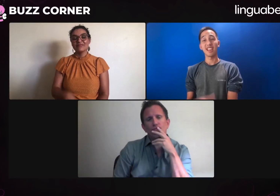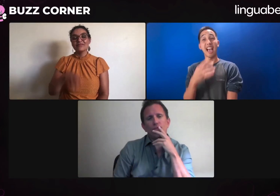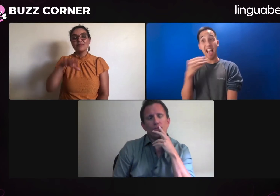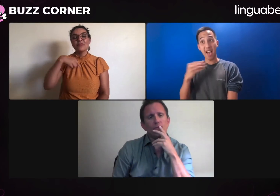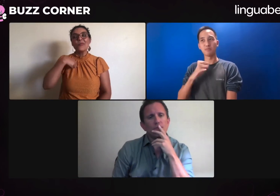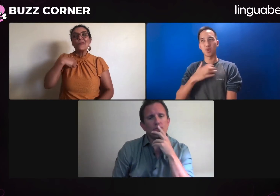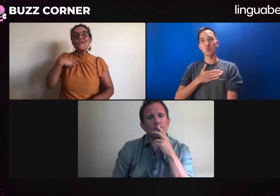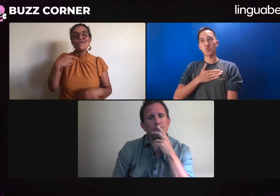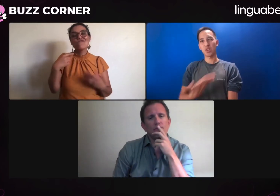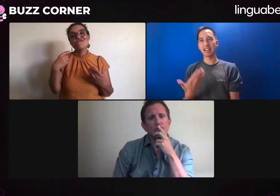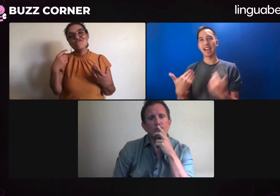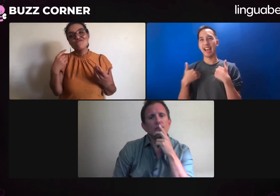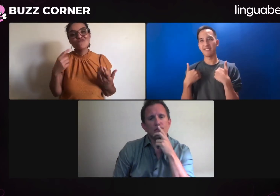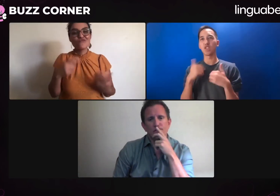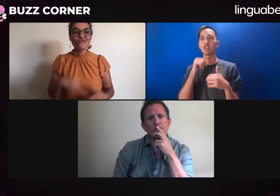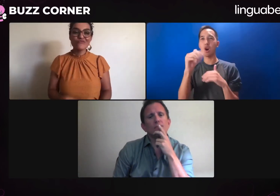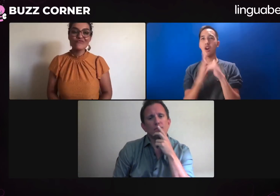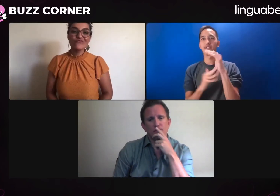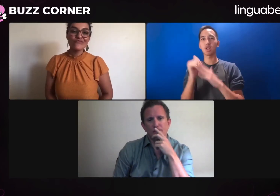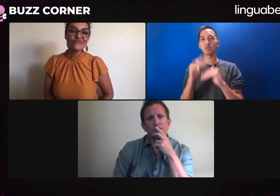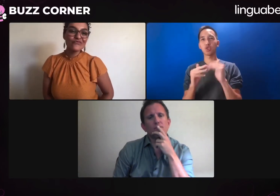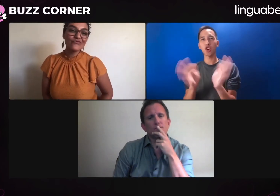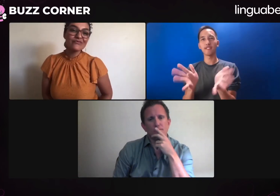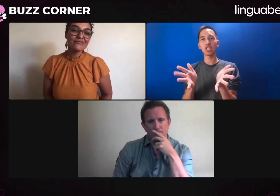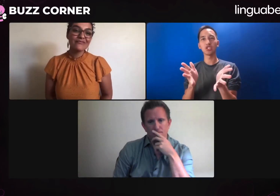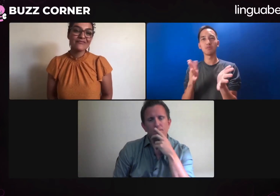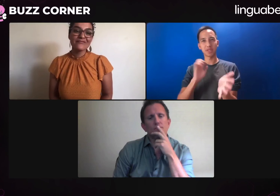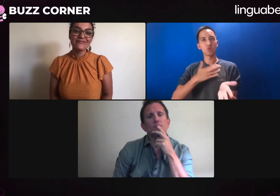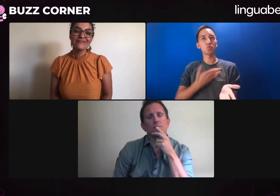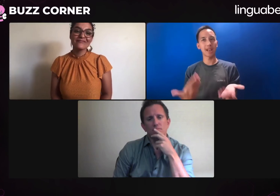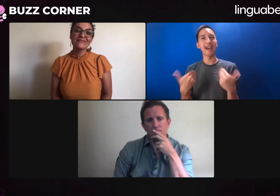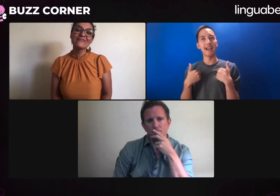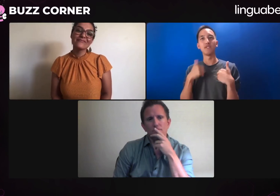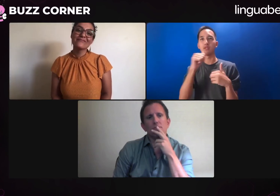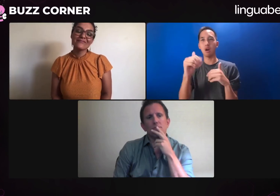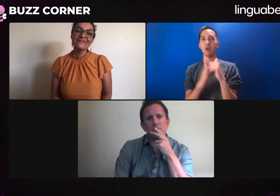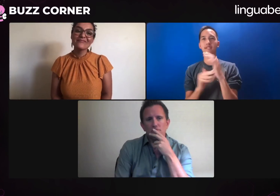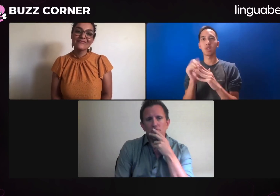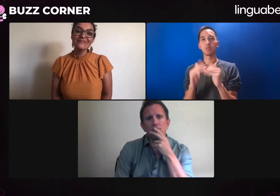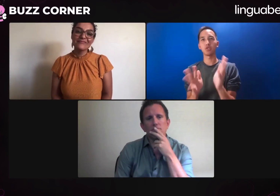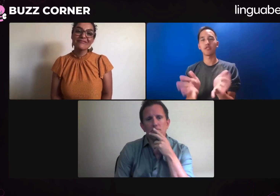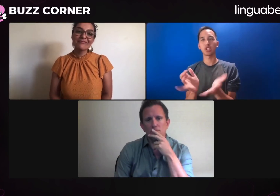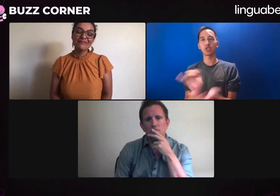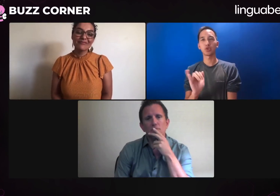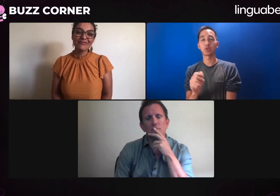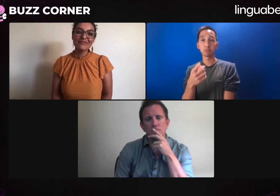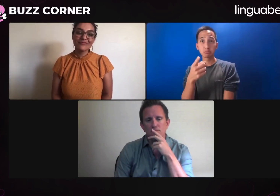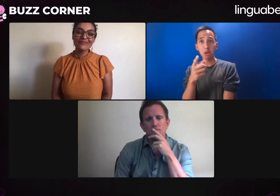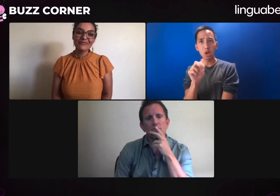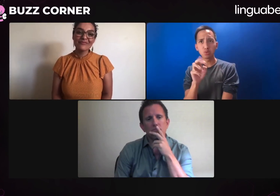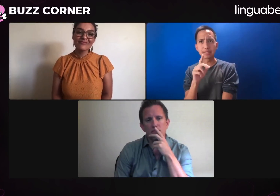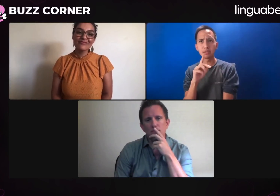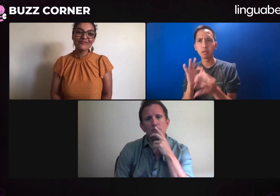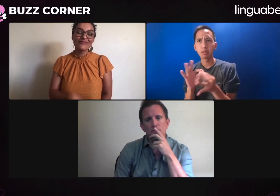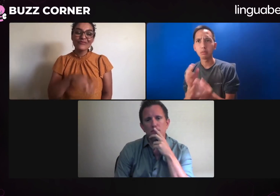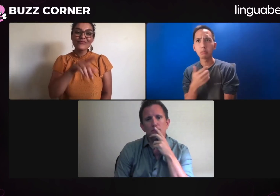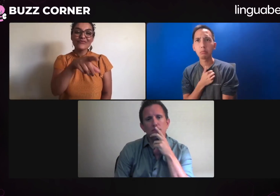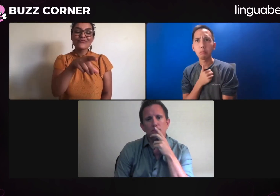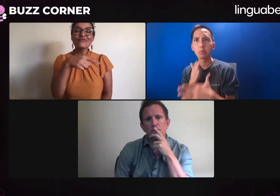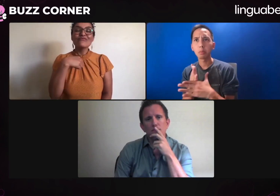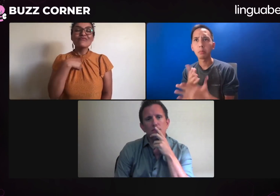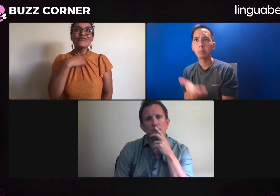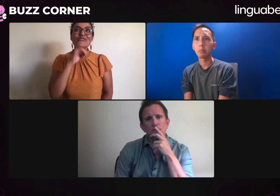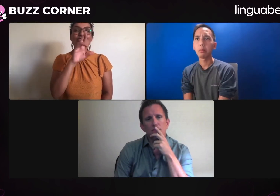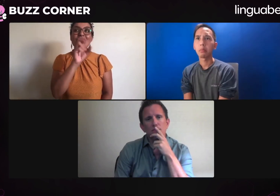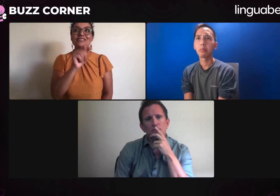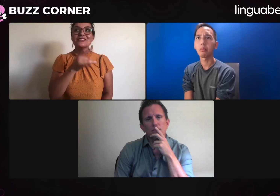so that we have community processing as well. And be willing to have that uncomfortable conversation. You have to be open to that.